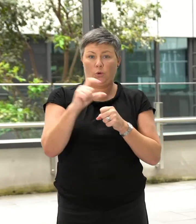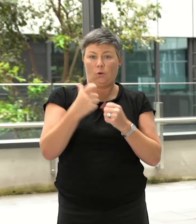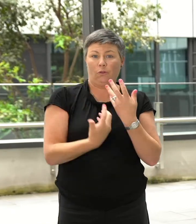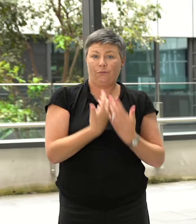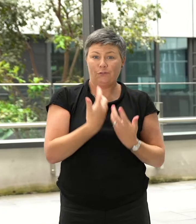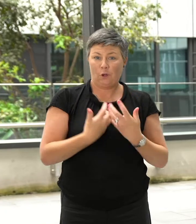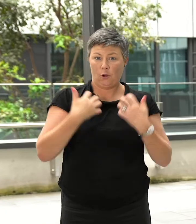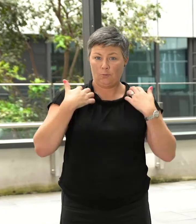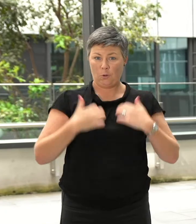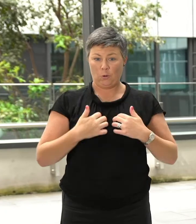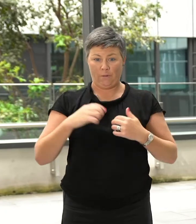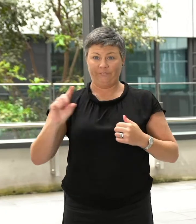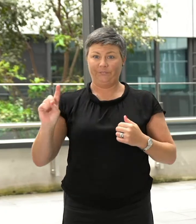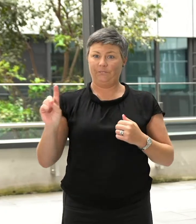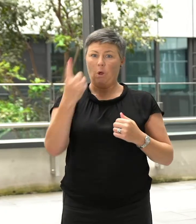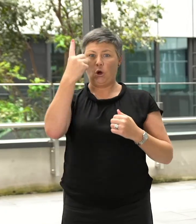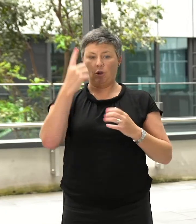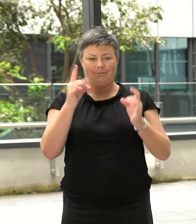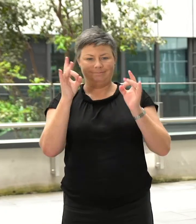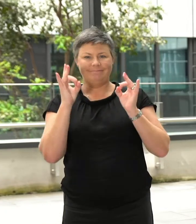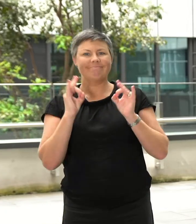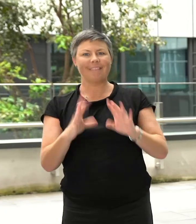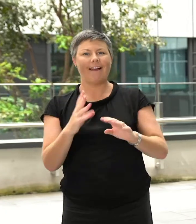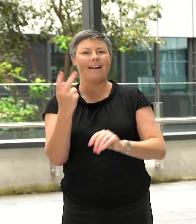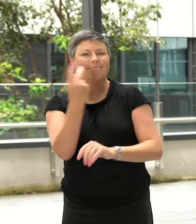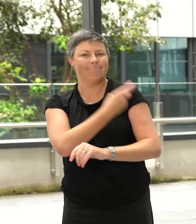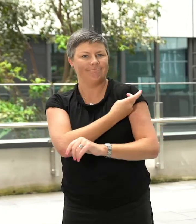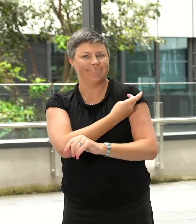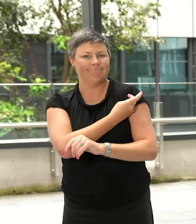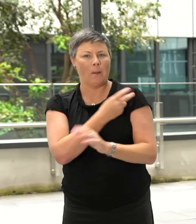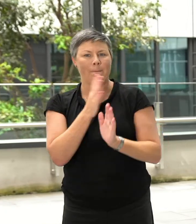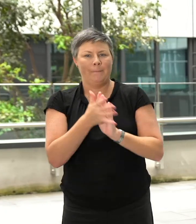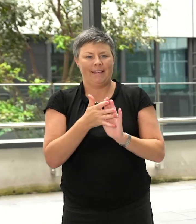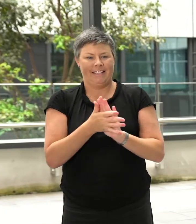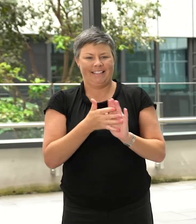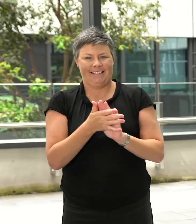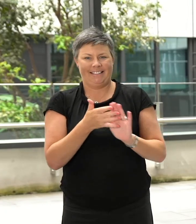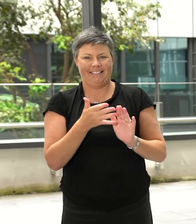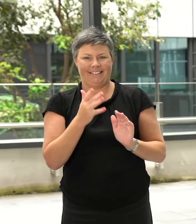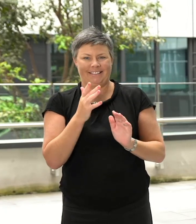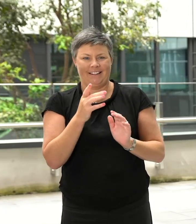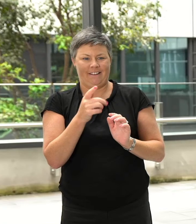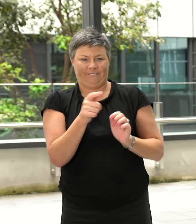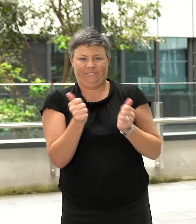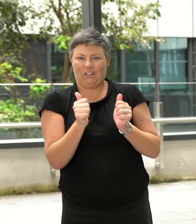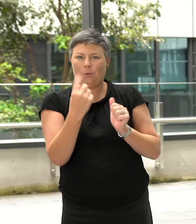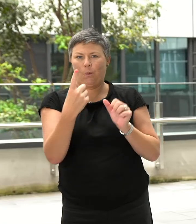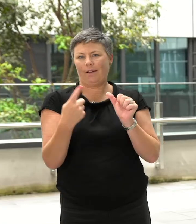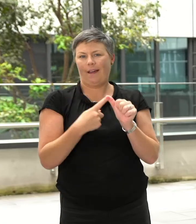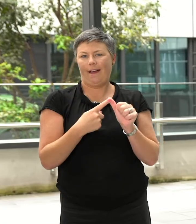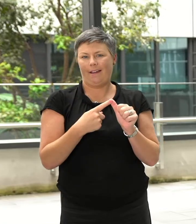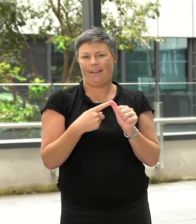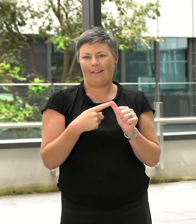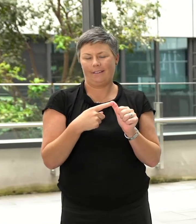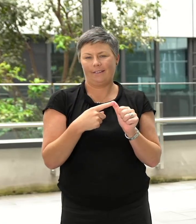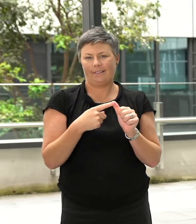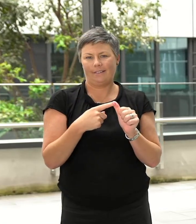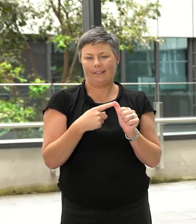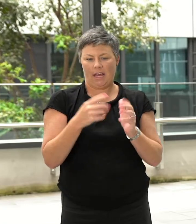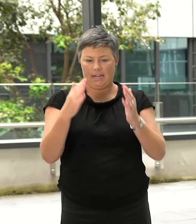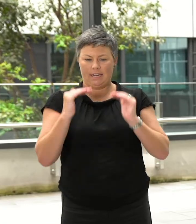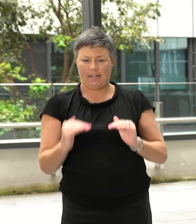Hospital was the first site to start, so it's of no surprise they're the first to finish the 1A rollout, and they're moving into